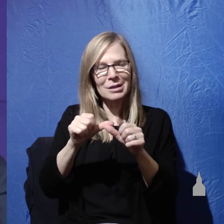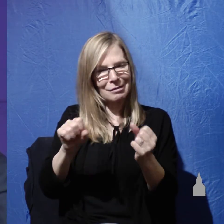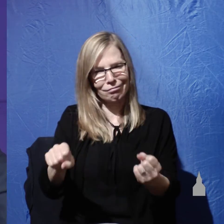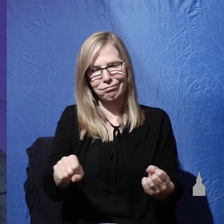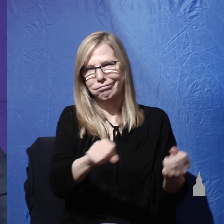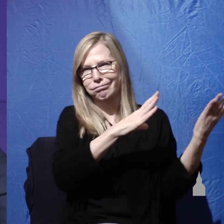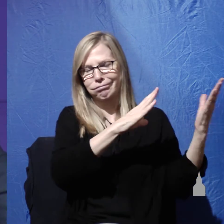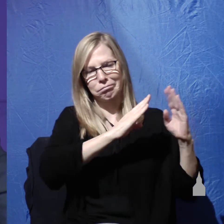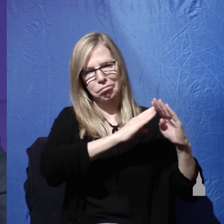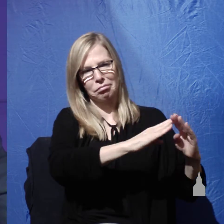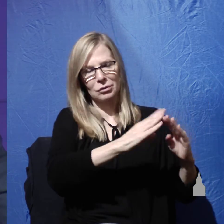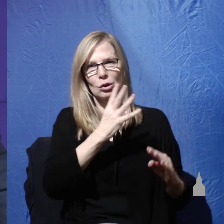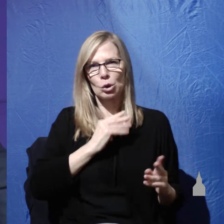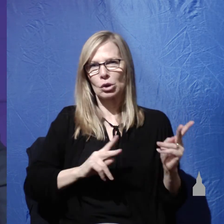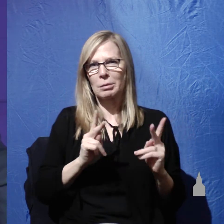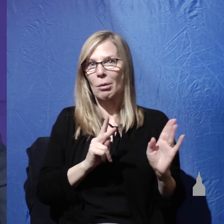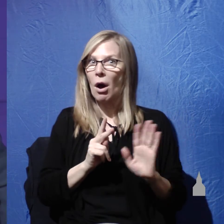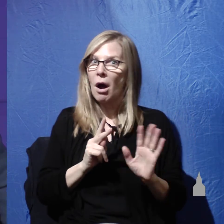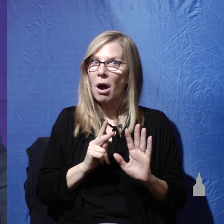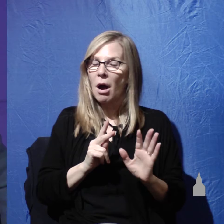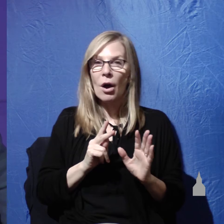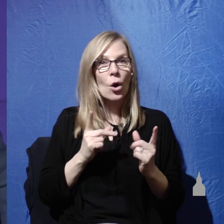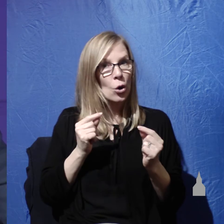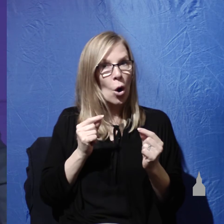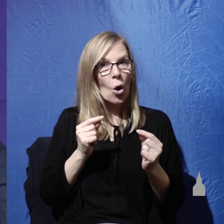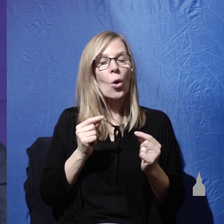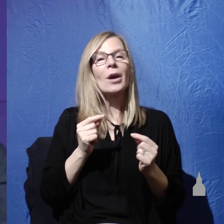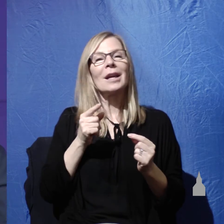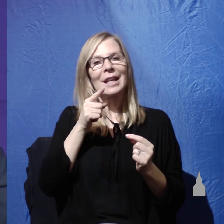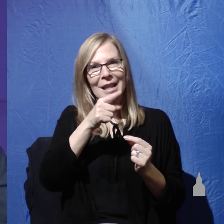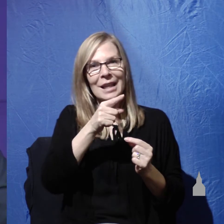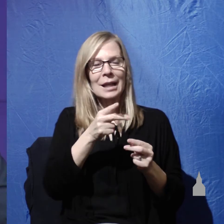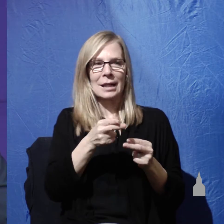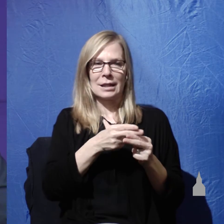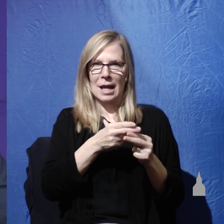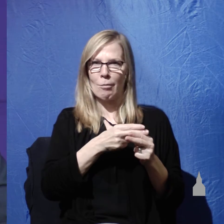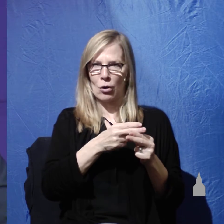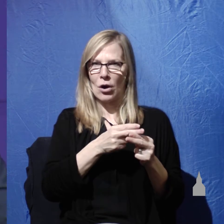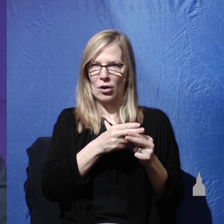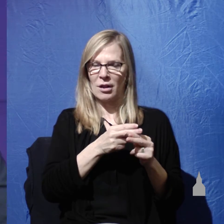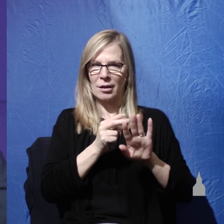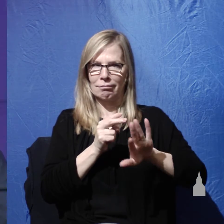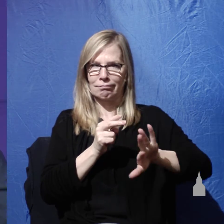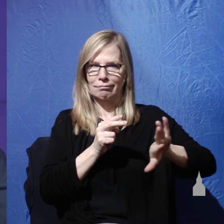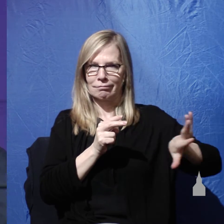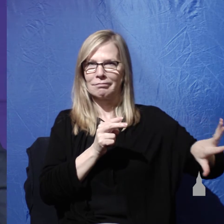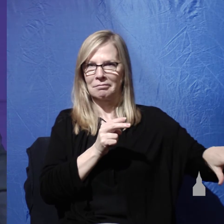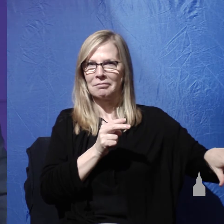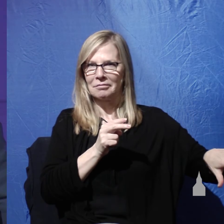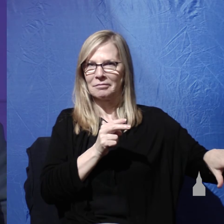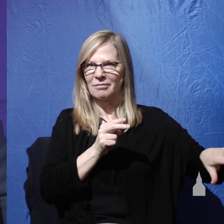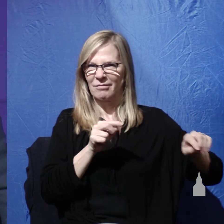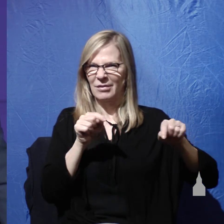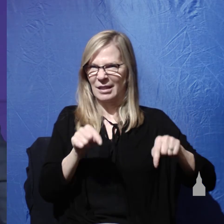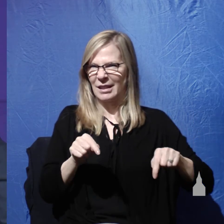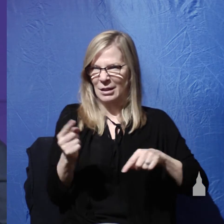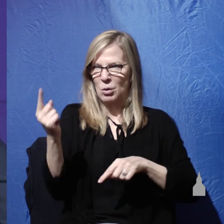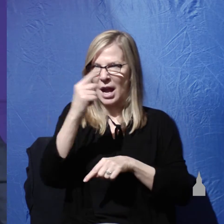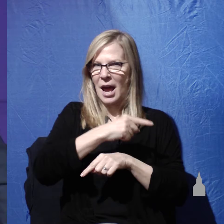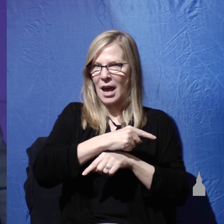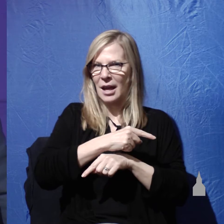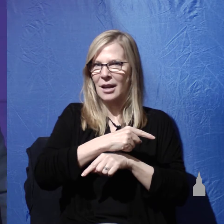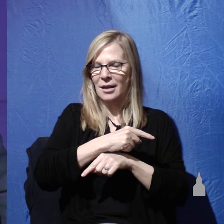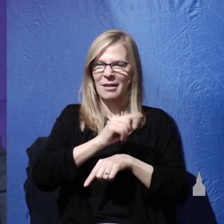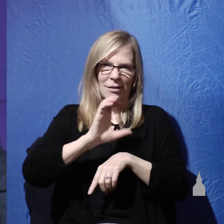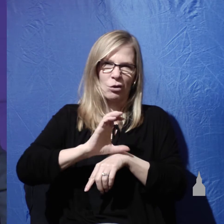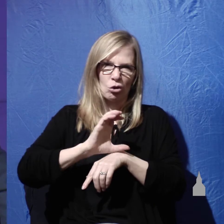the Jewish people away, but rather he has, watch this, he has temporarily set them aside in this day and age,